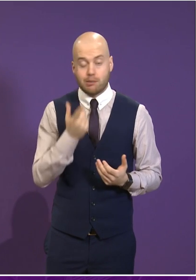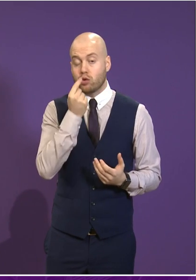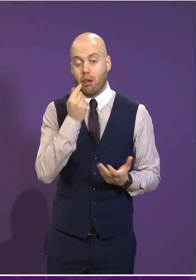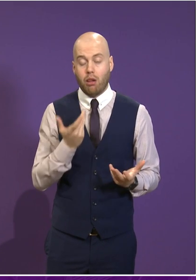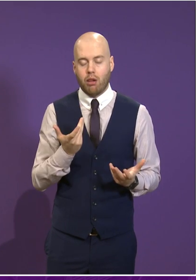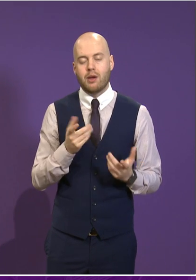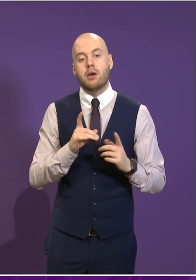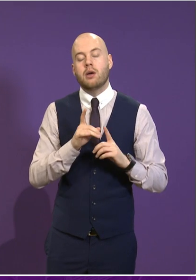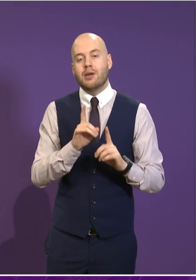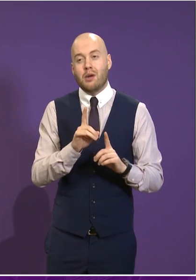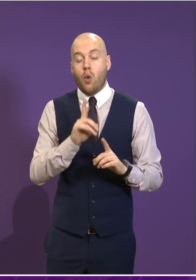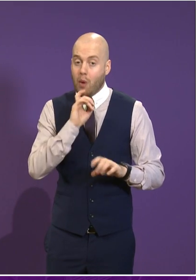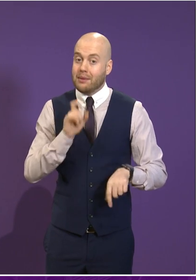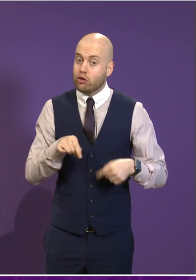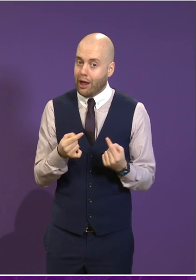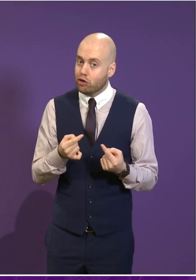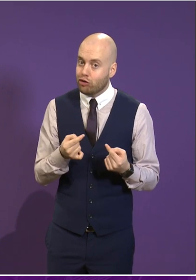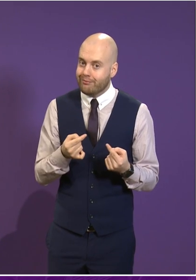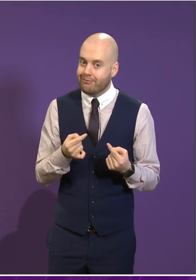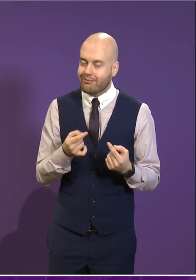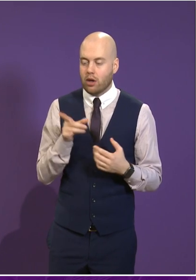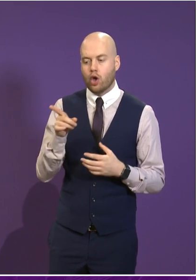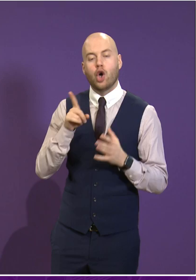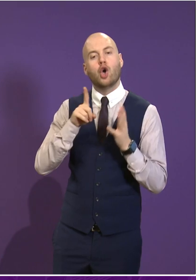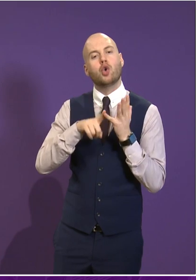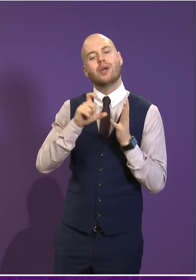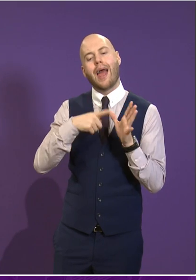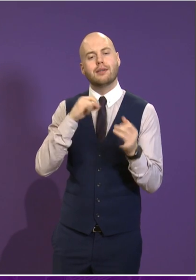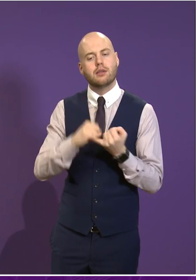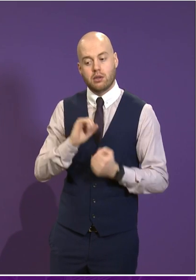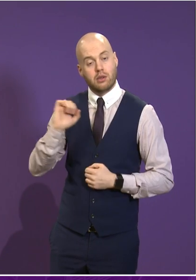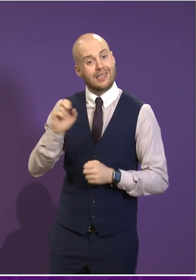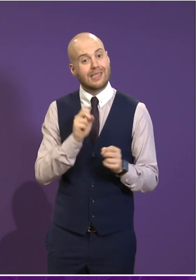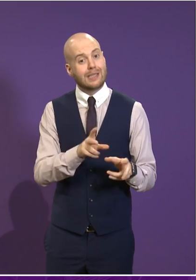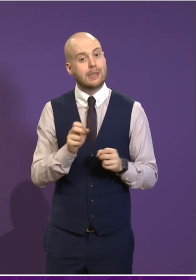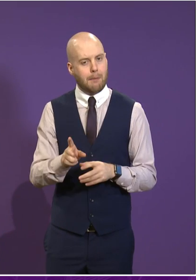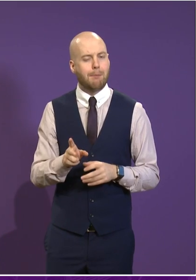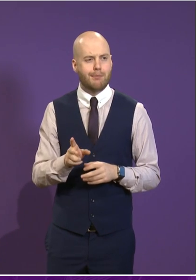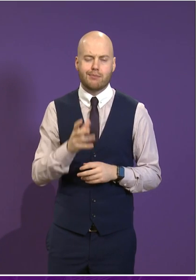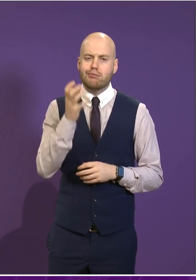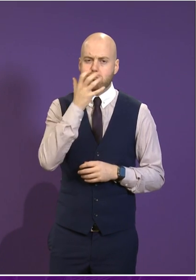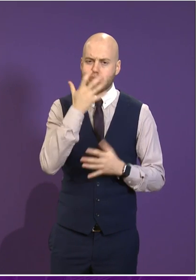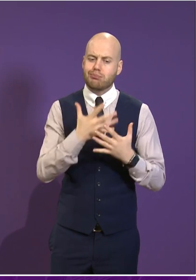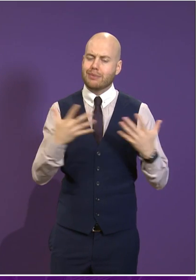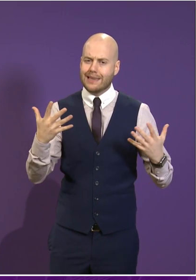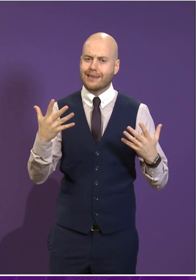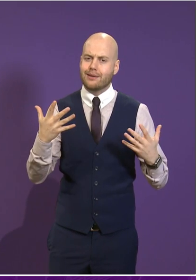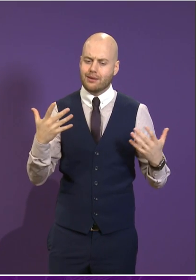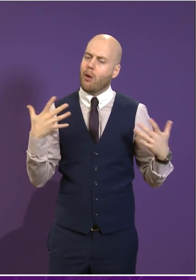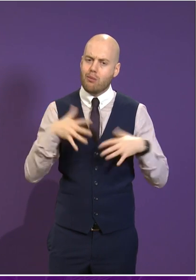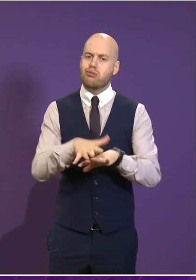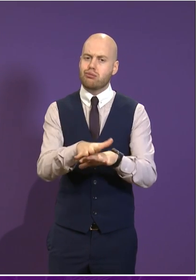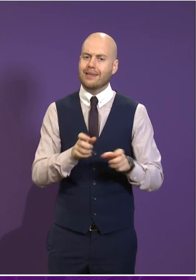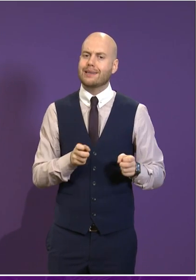I would think it would be challenging to do. I mean, the UCAS system is a fairly big streamlined system which it